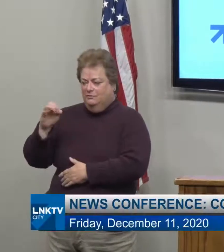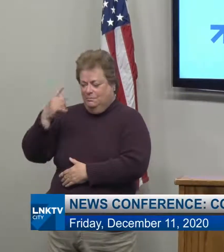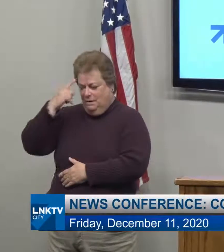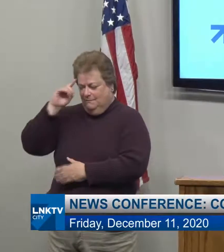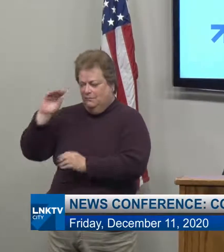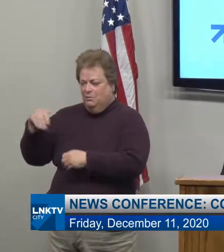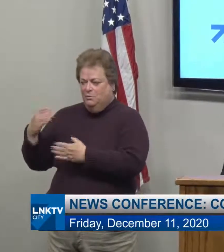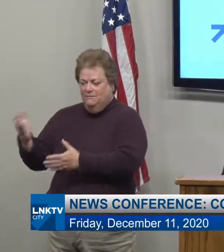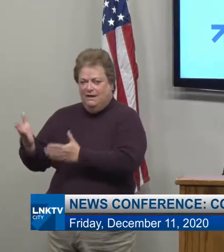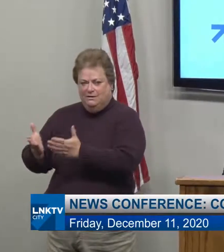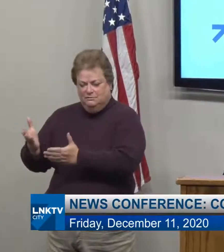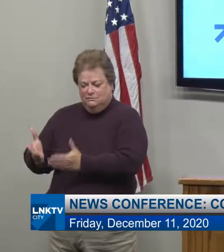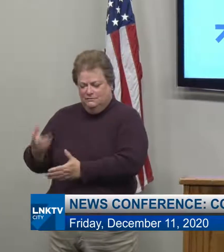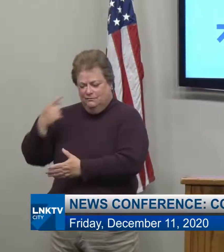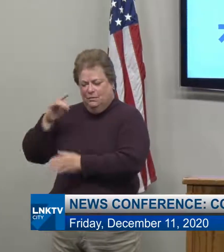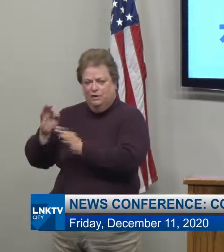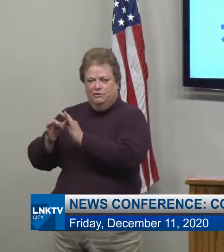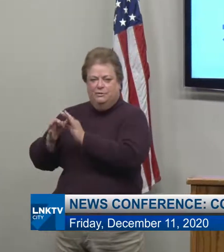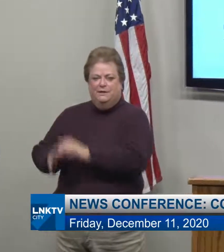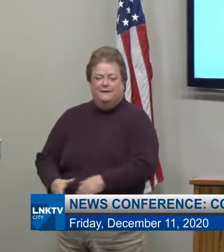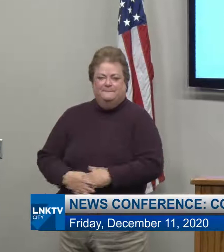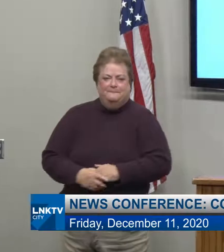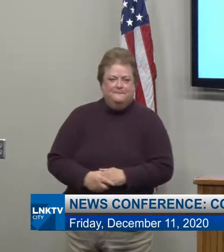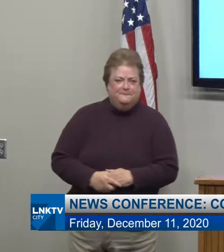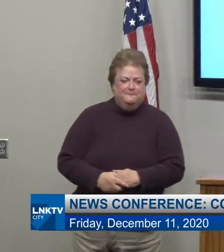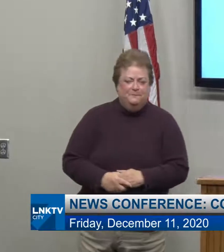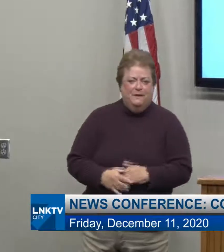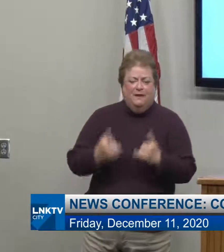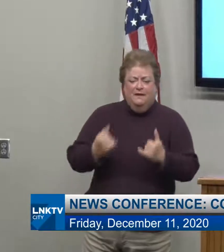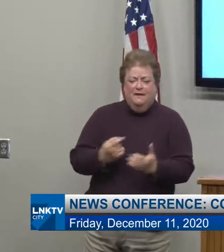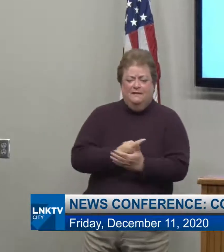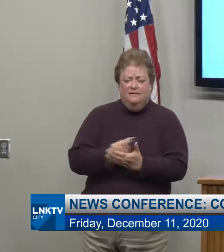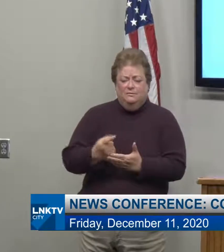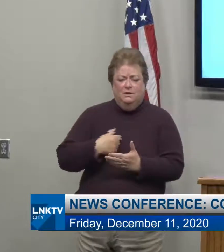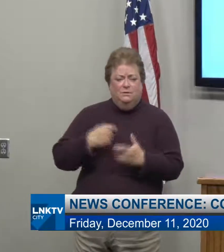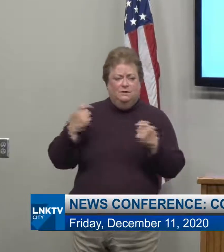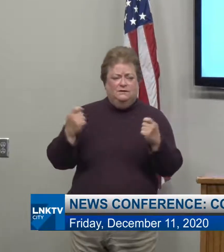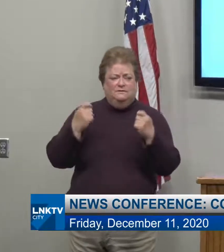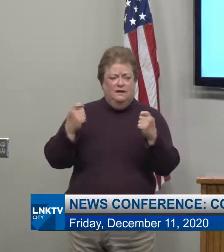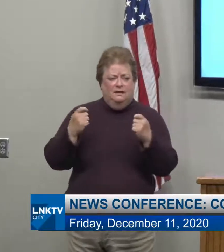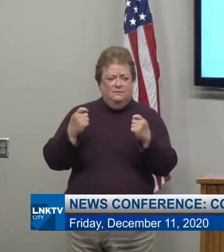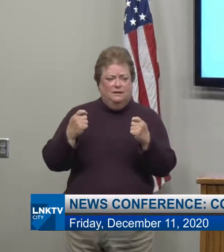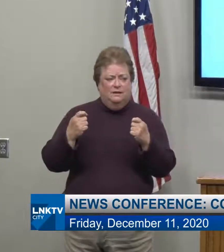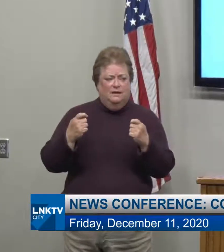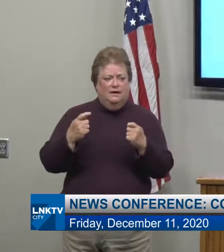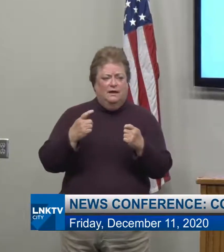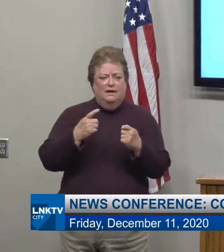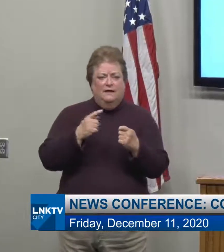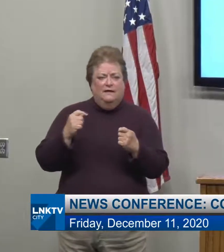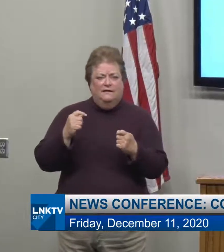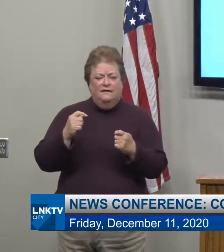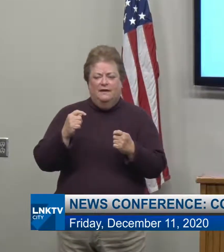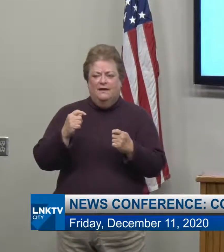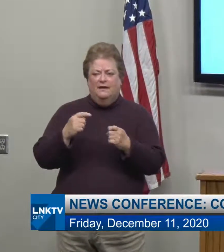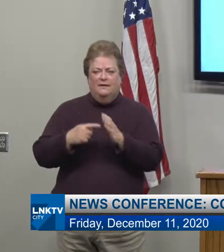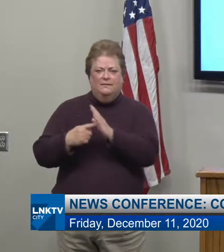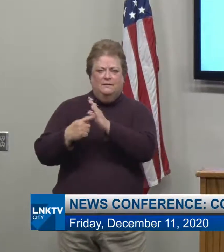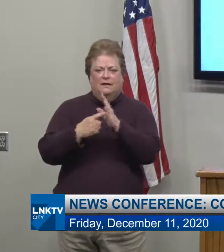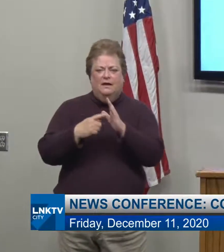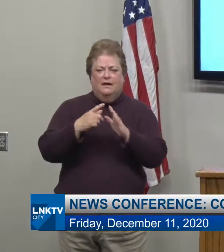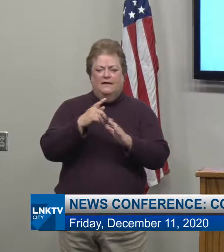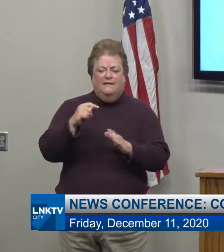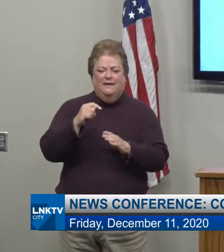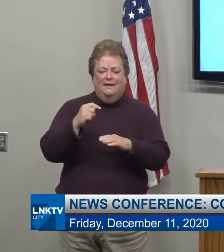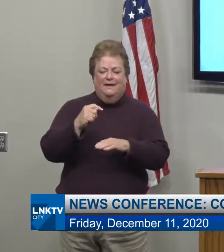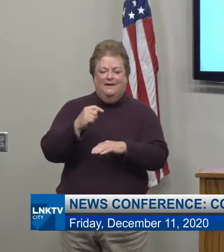her services in interpretation. This week, we celebrate the shot seen around the world as a British grandmother